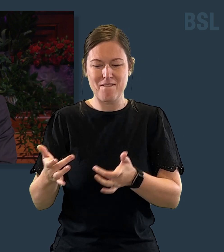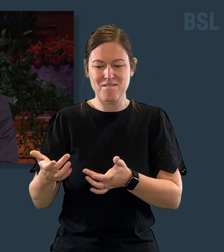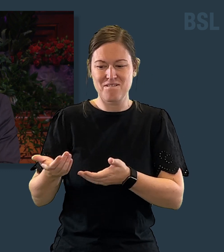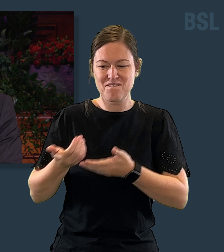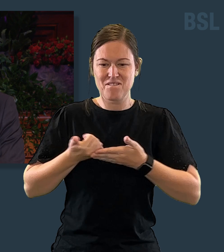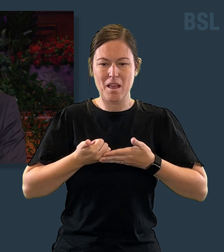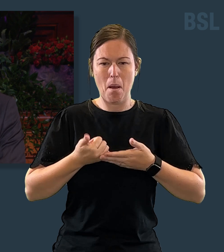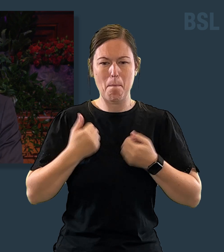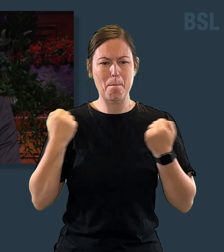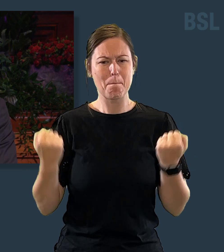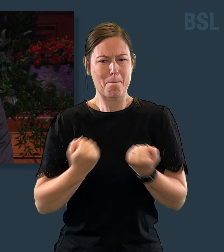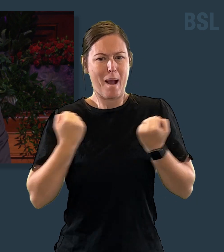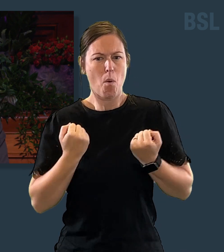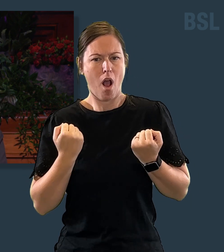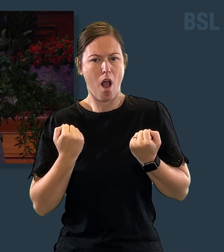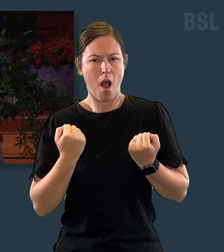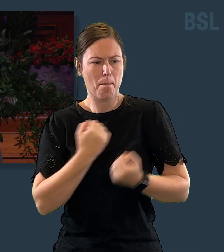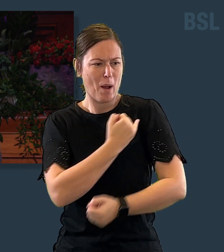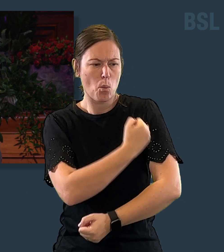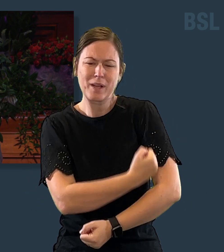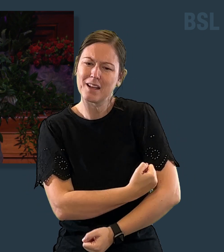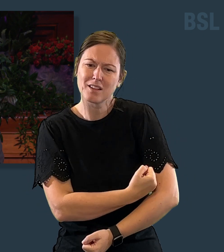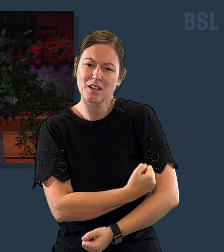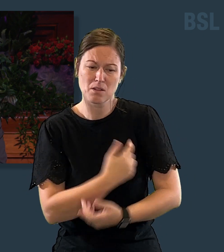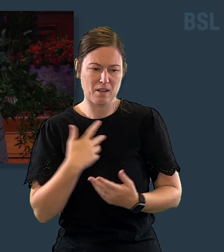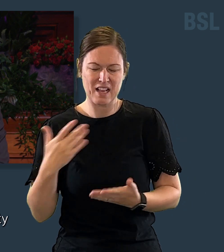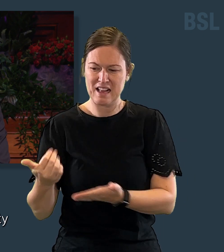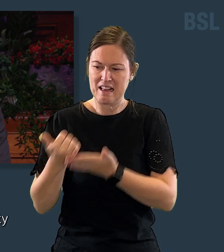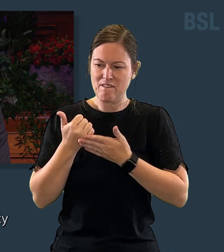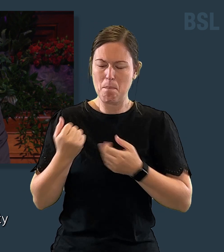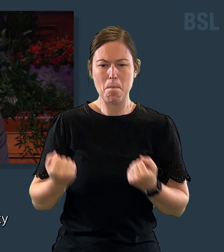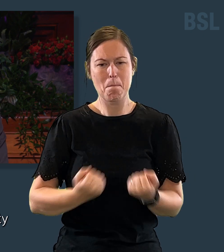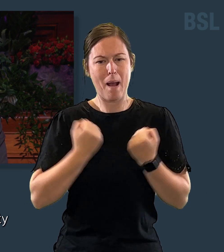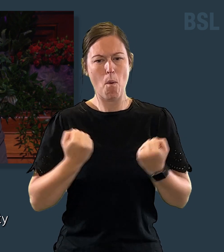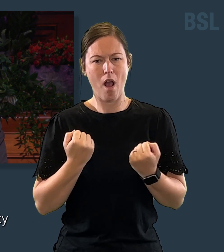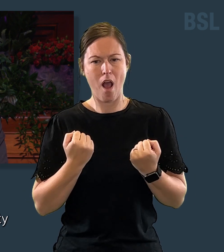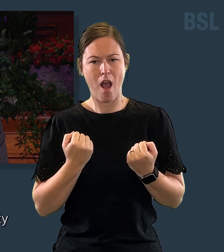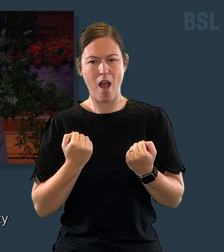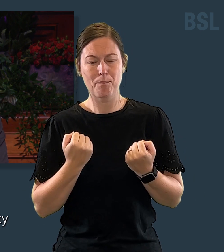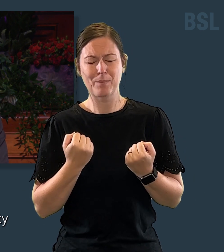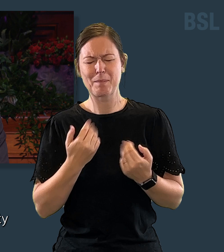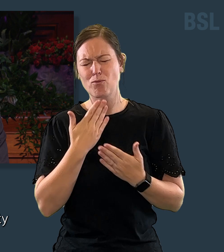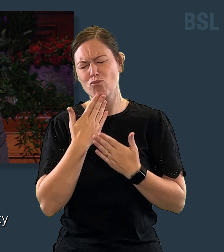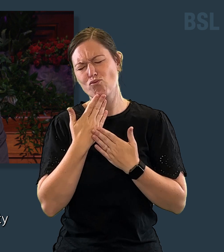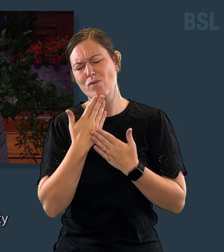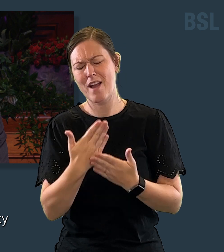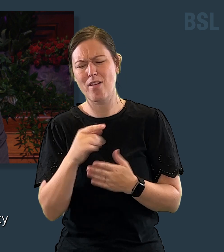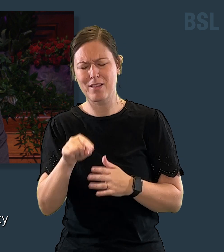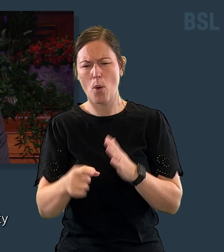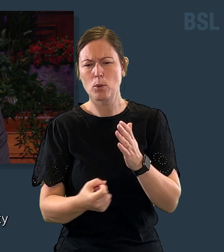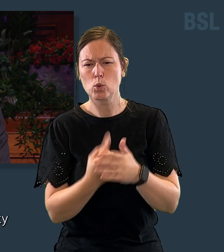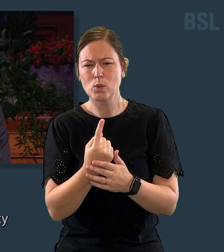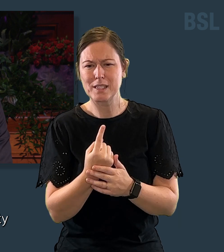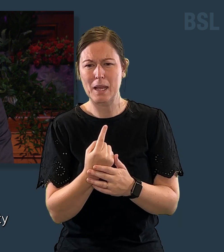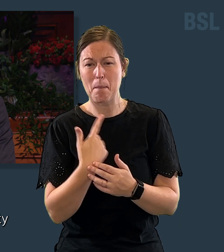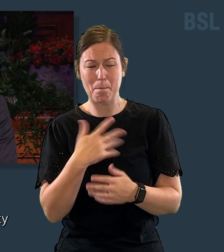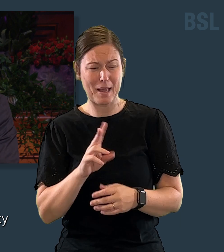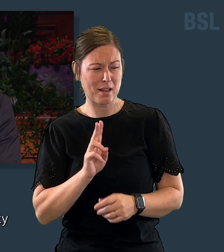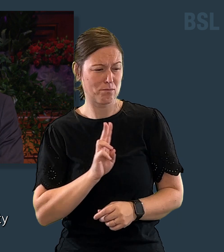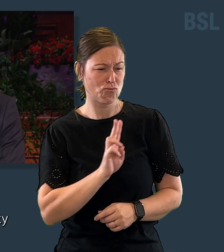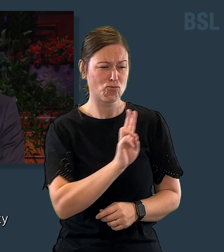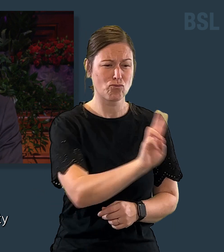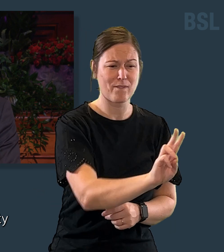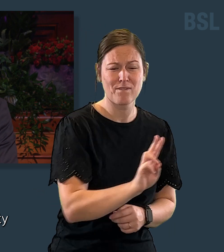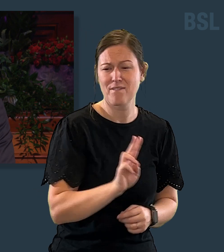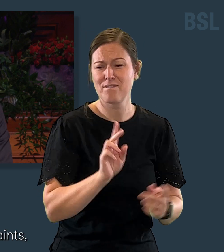to our weakness and comfort to our grief. I am grateful for the opportunity that Rene and I